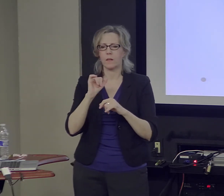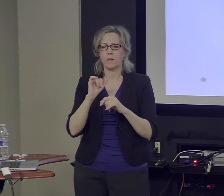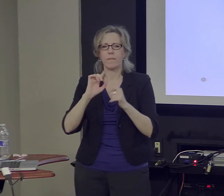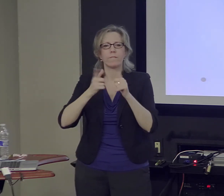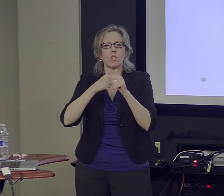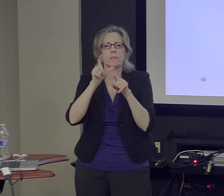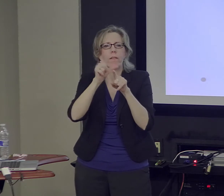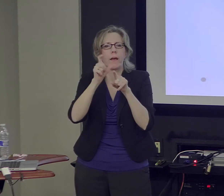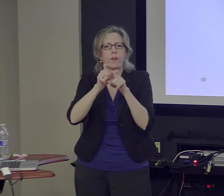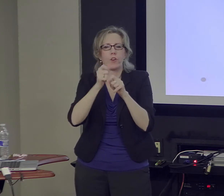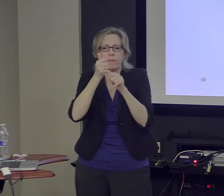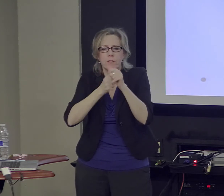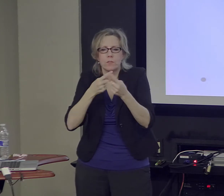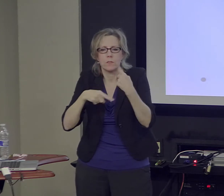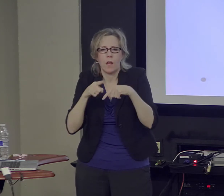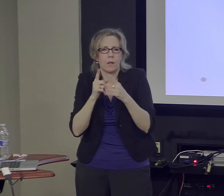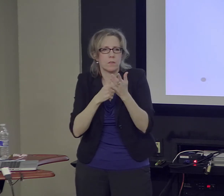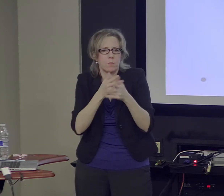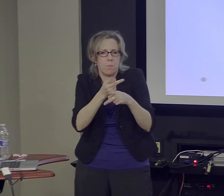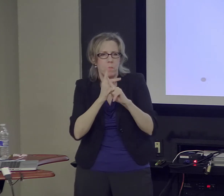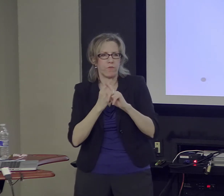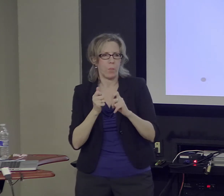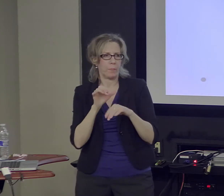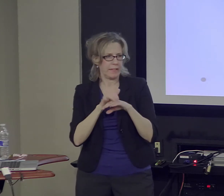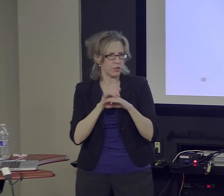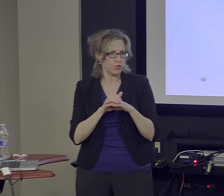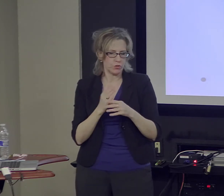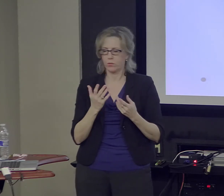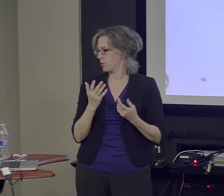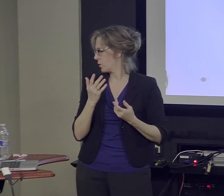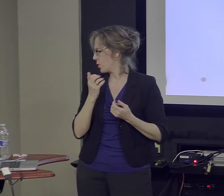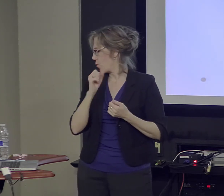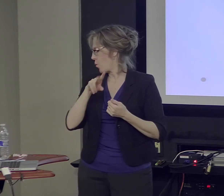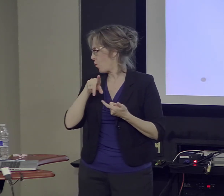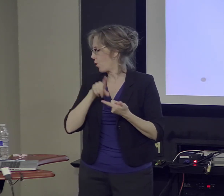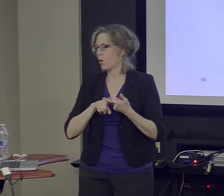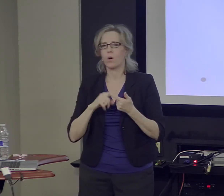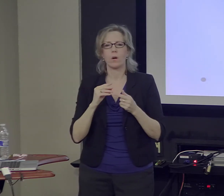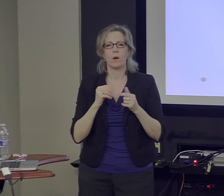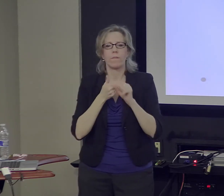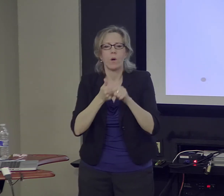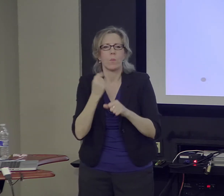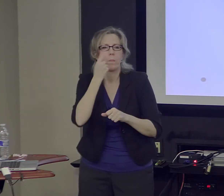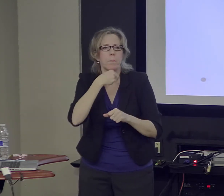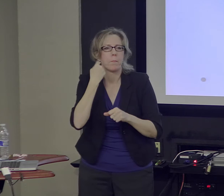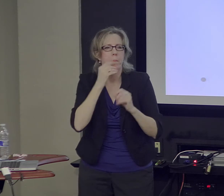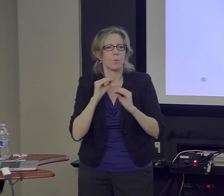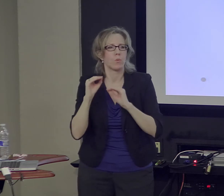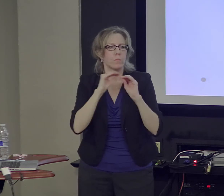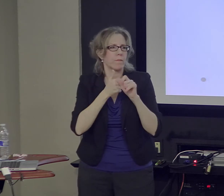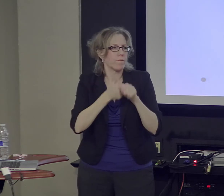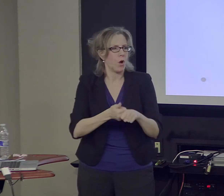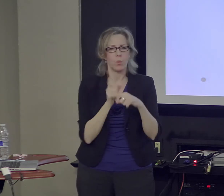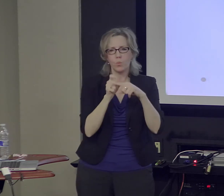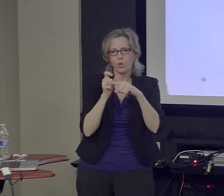that languages are often borrowed. Sometimes words are borrowed from English, or